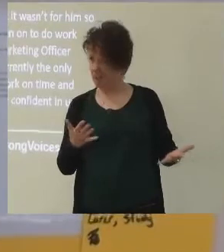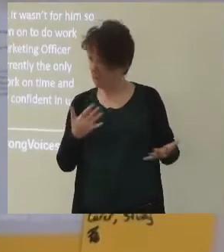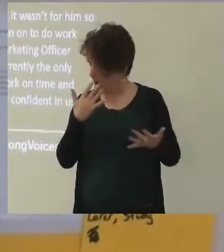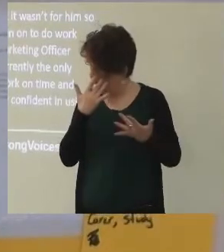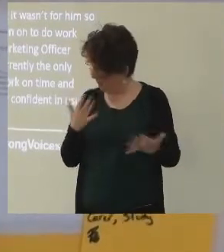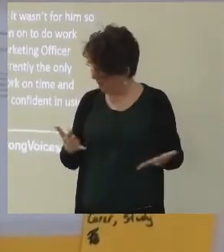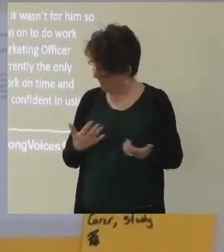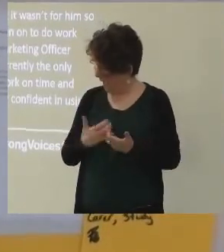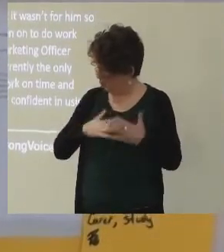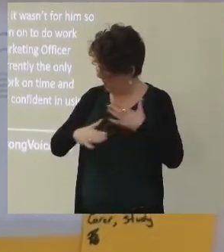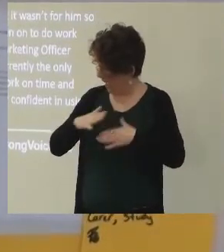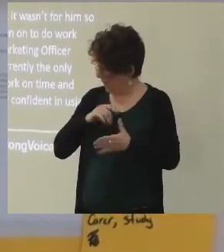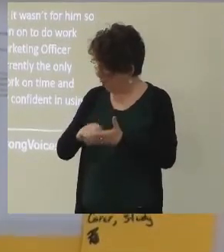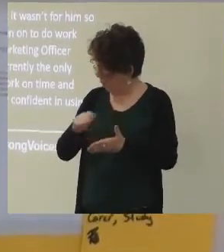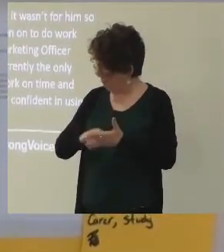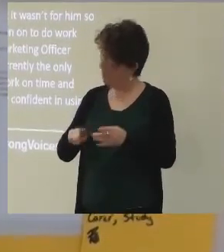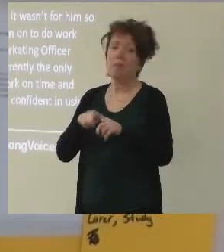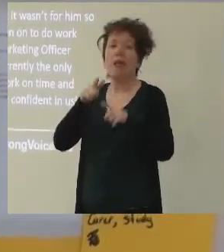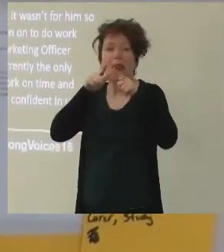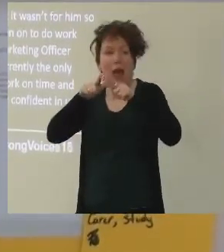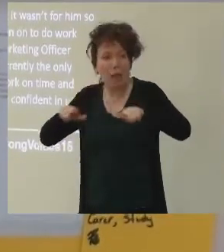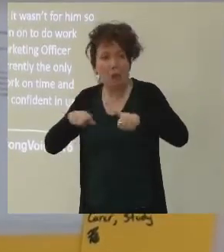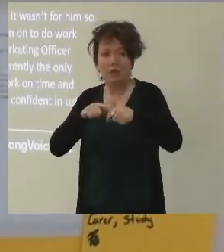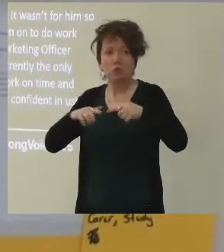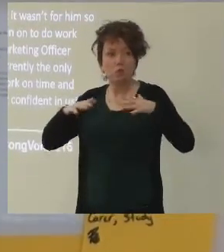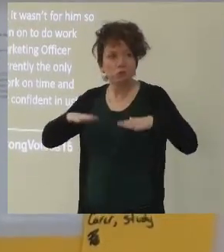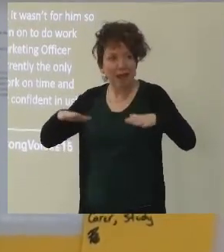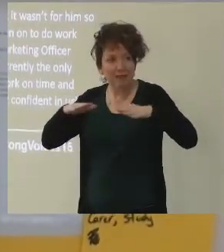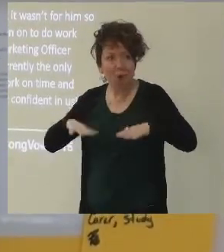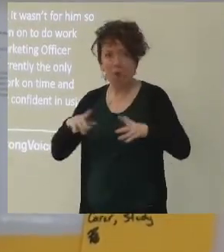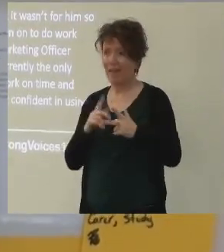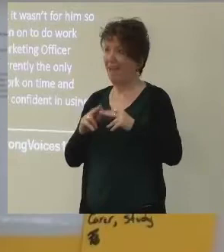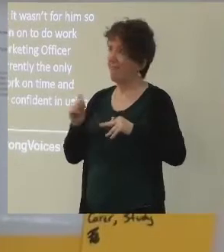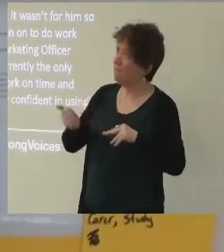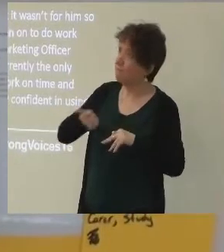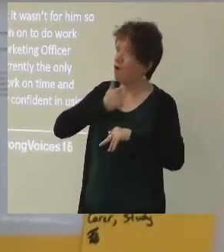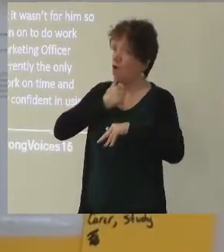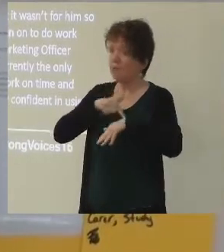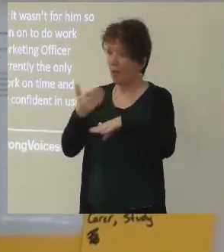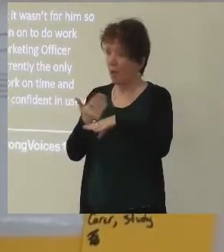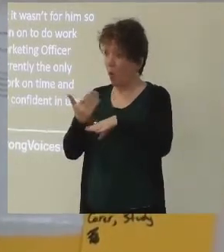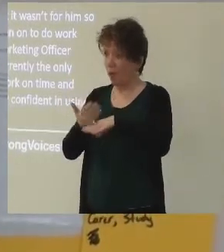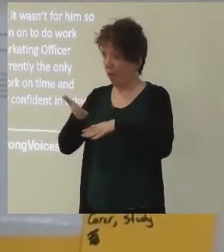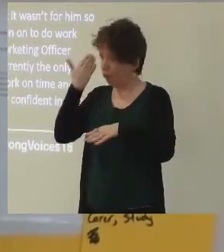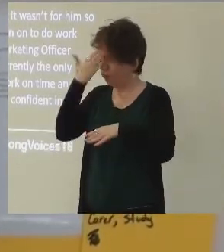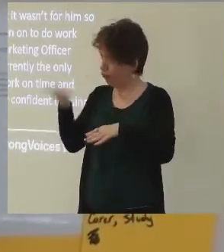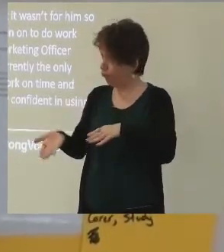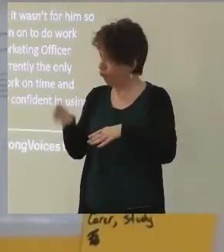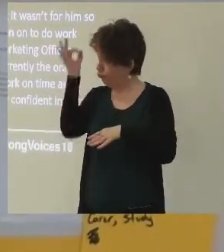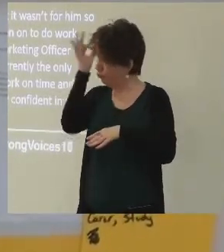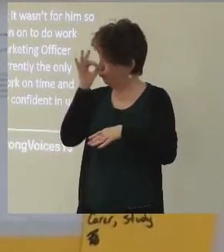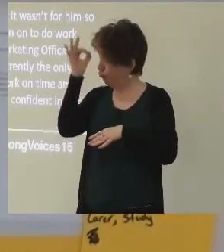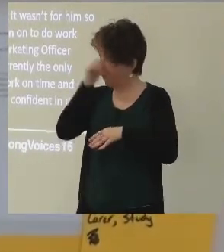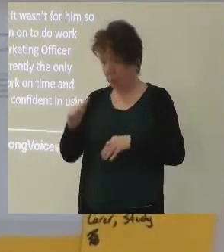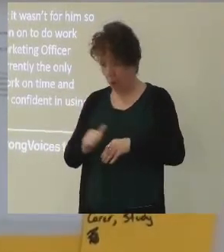how to behave in an office, language, dress code. If this is your first job, you might not be aware of what